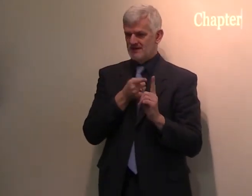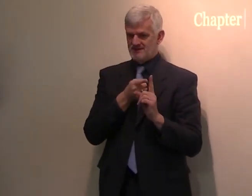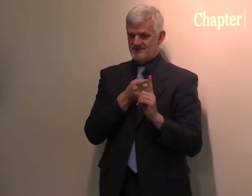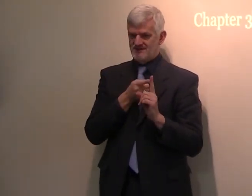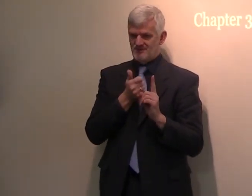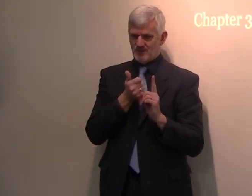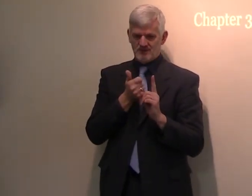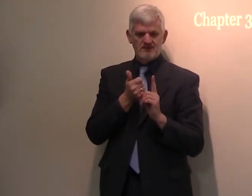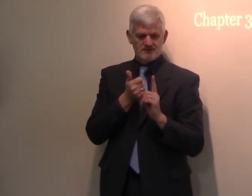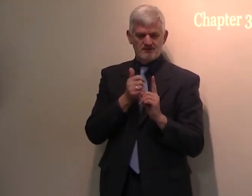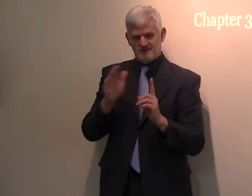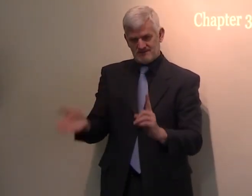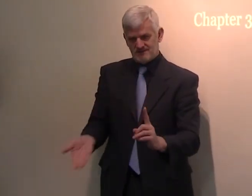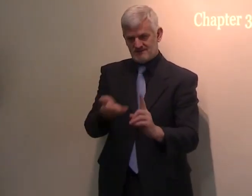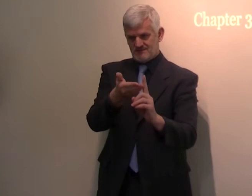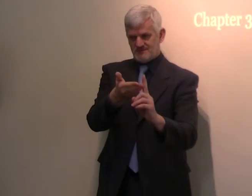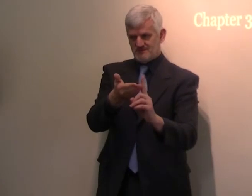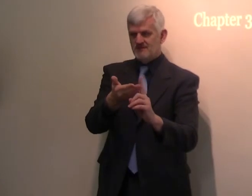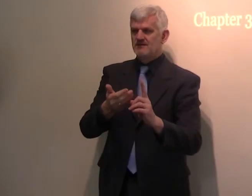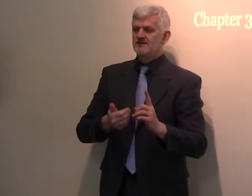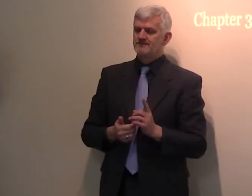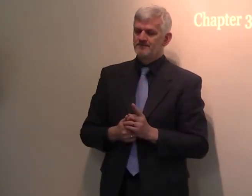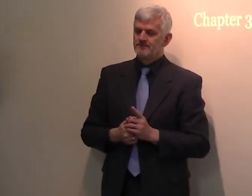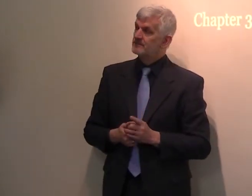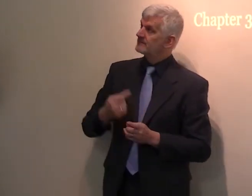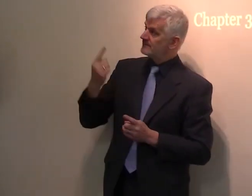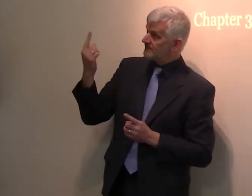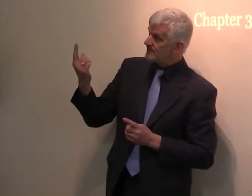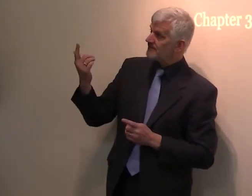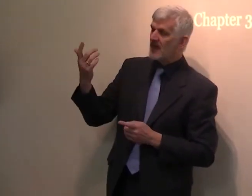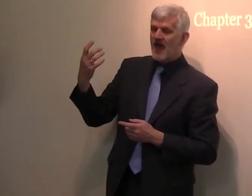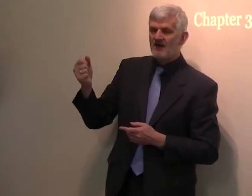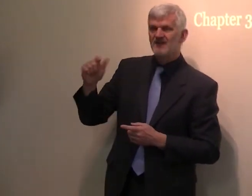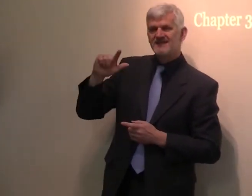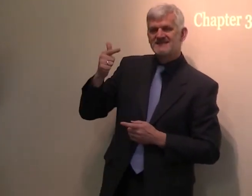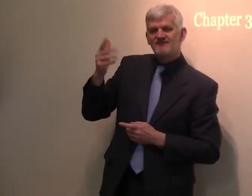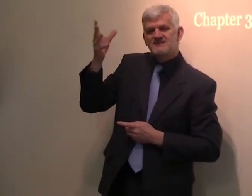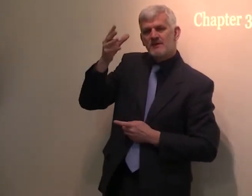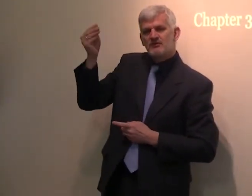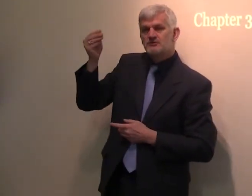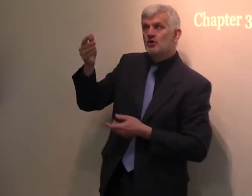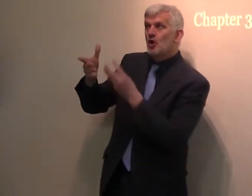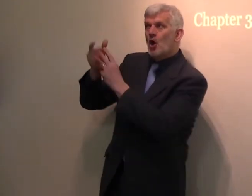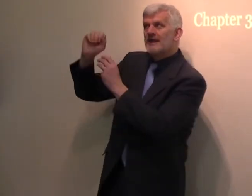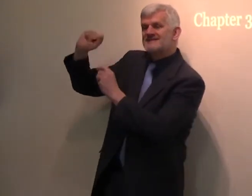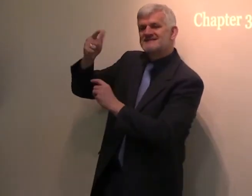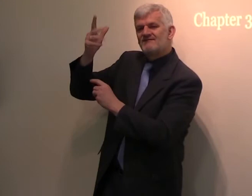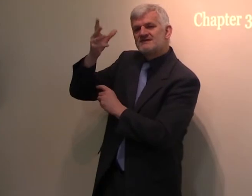in Sardis, right? These things said he that hath the seven spirits of God. This has